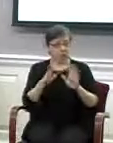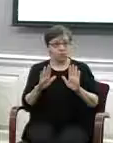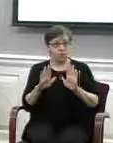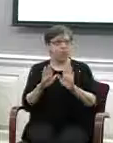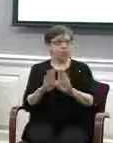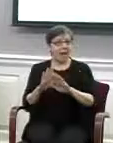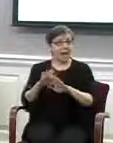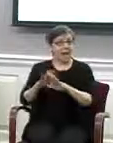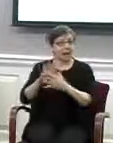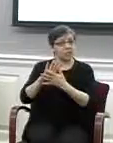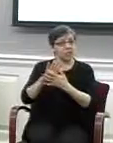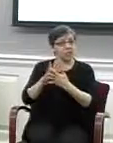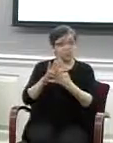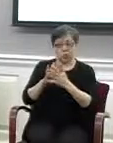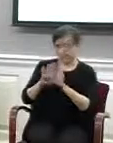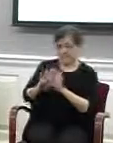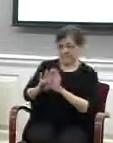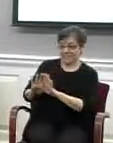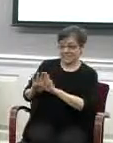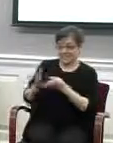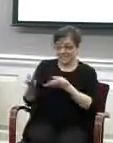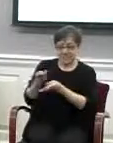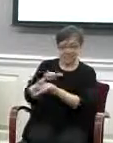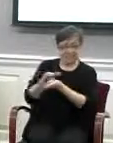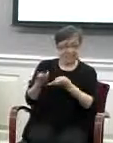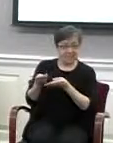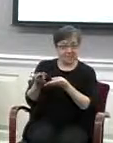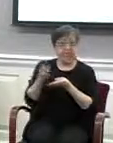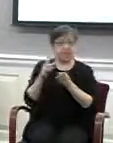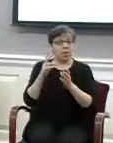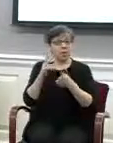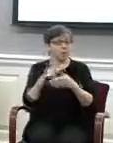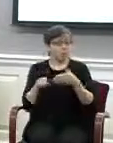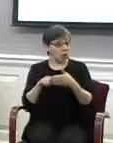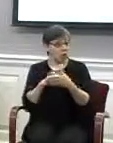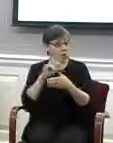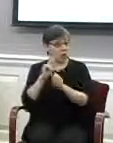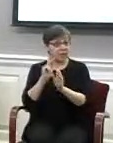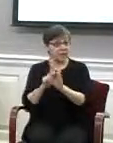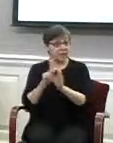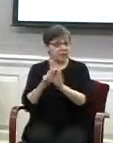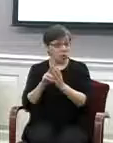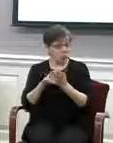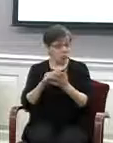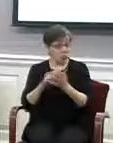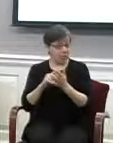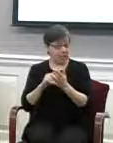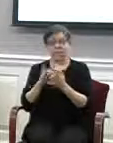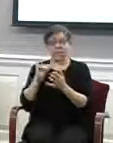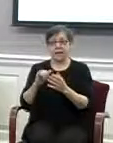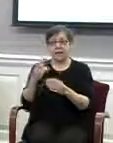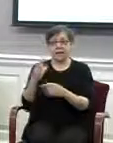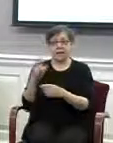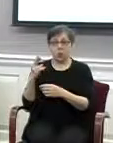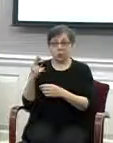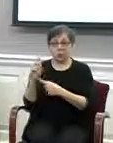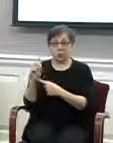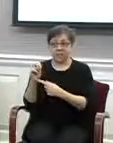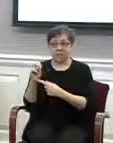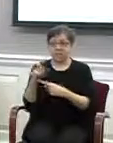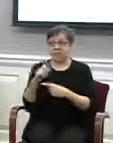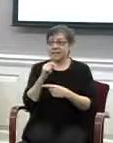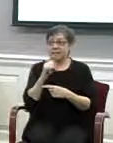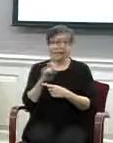the school. This kind of critical and participatory learning that this human rights education is taking place in is